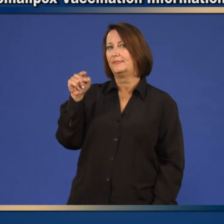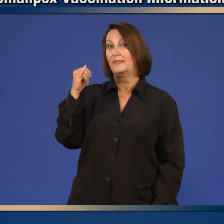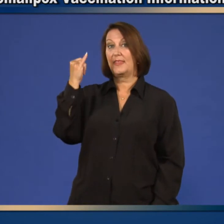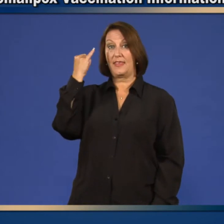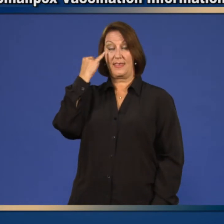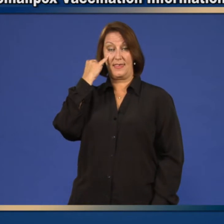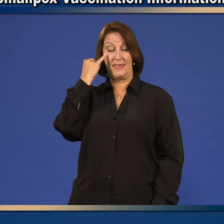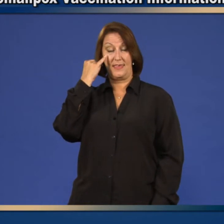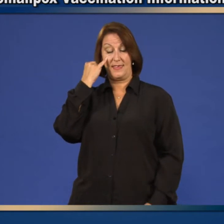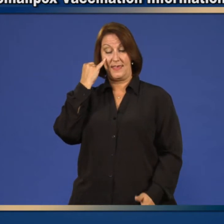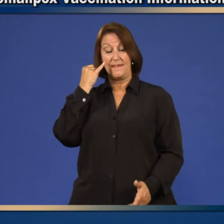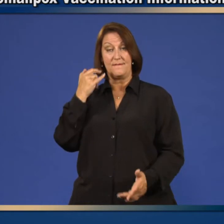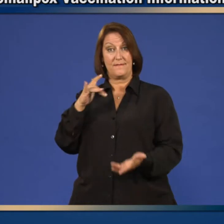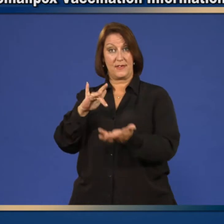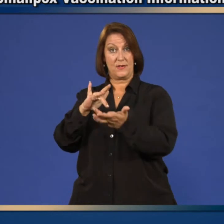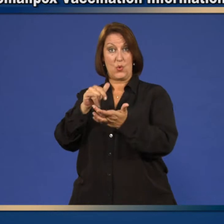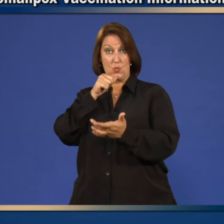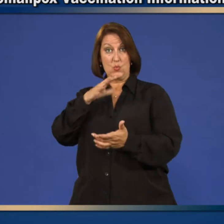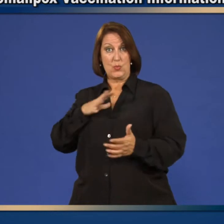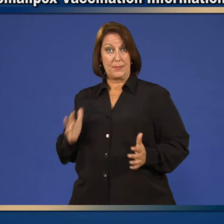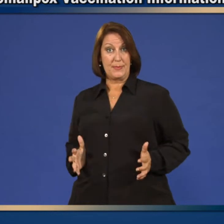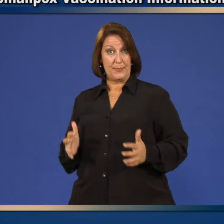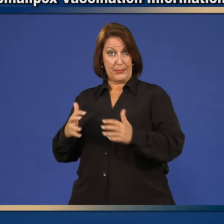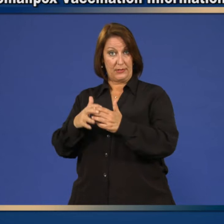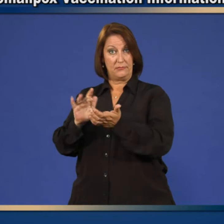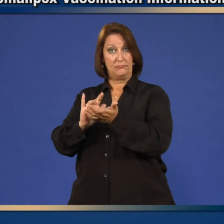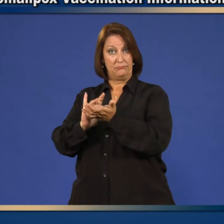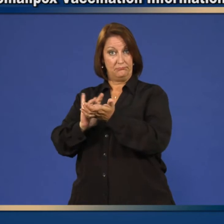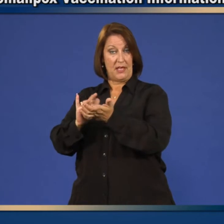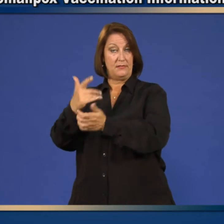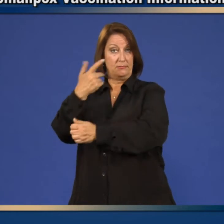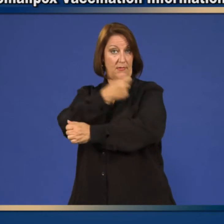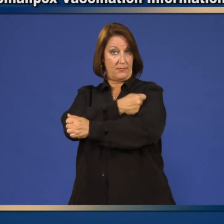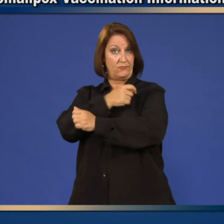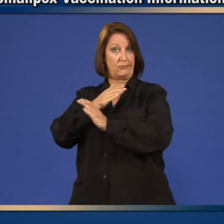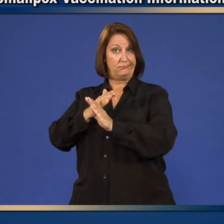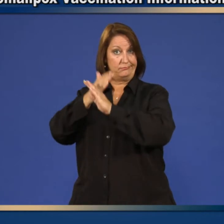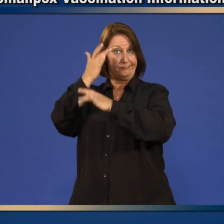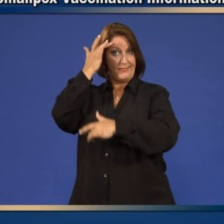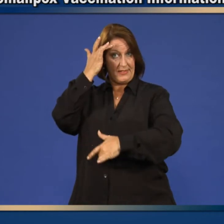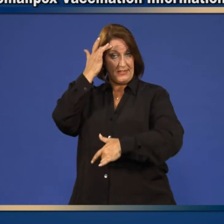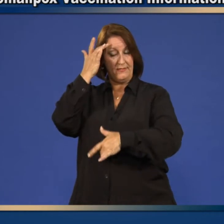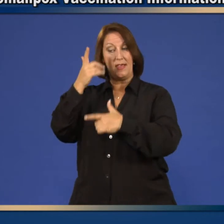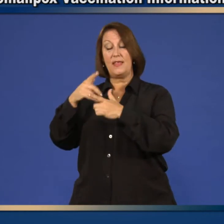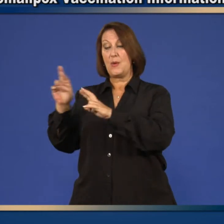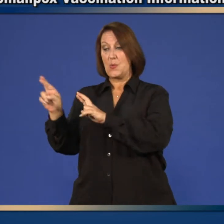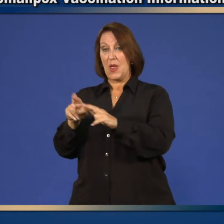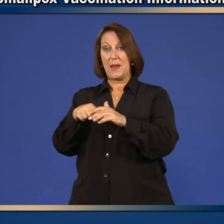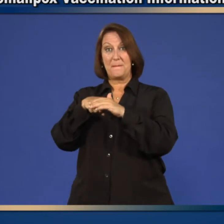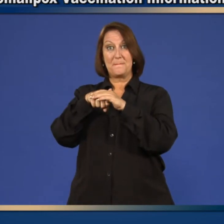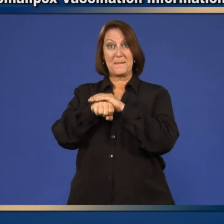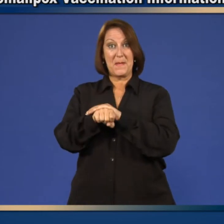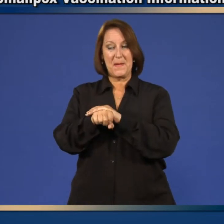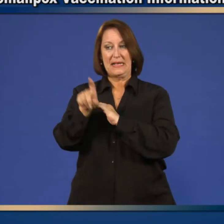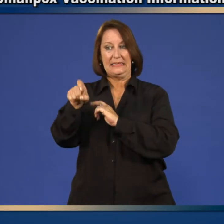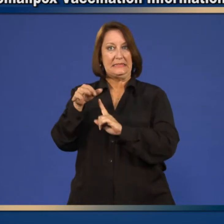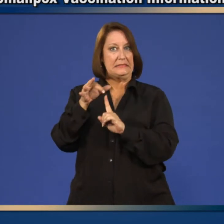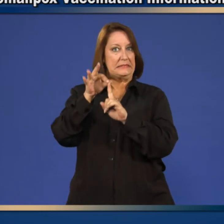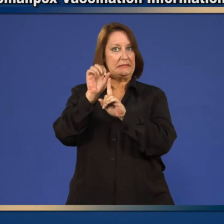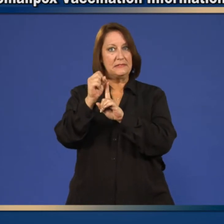Are there special considerations at the time of delivery for women exposed to smallpox vaccine during